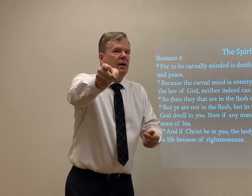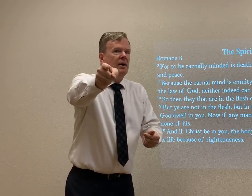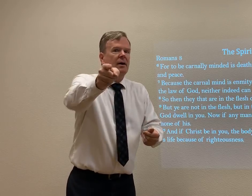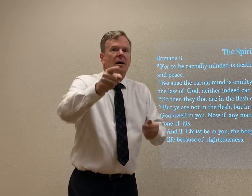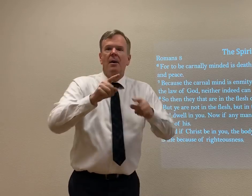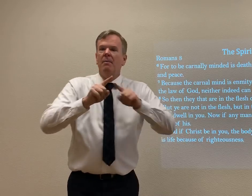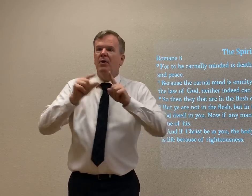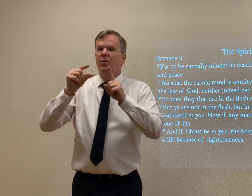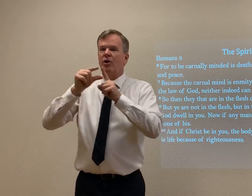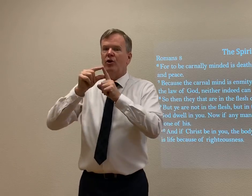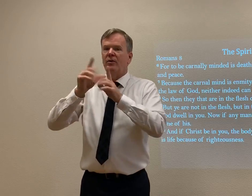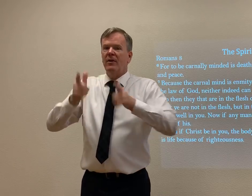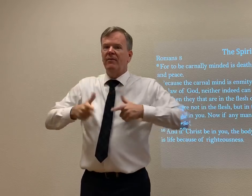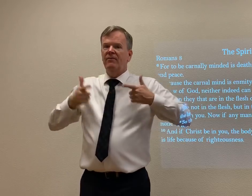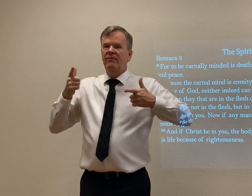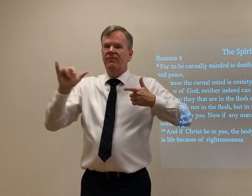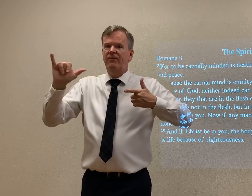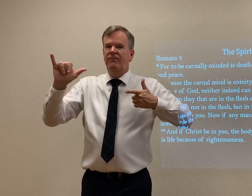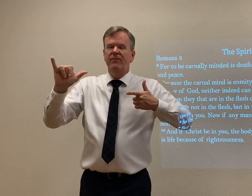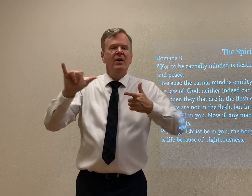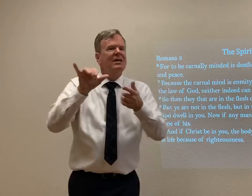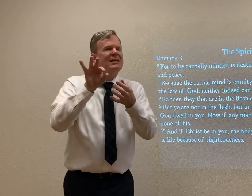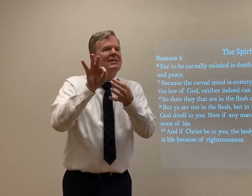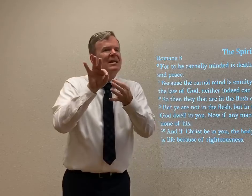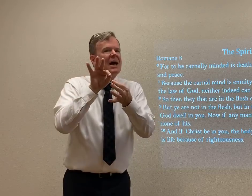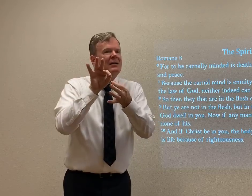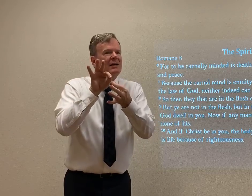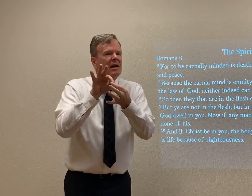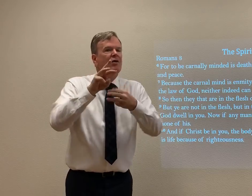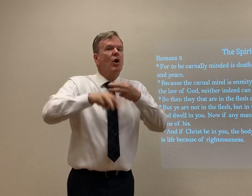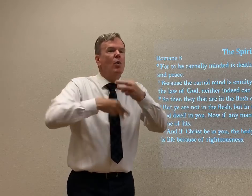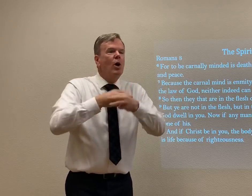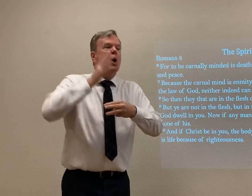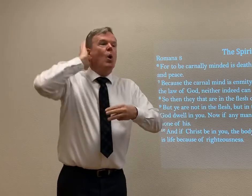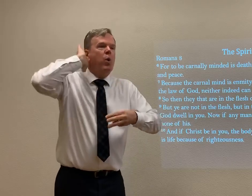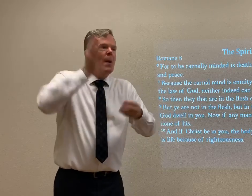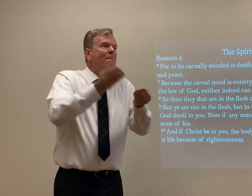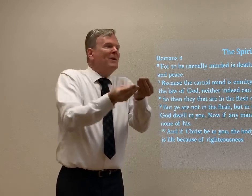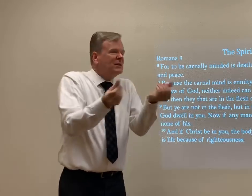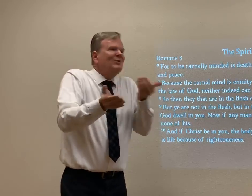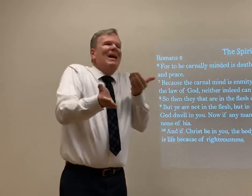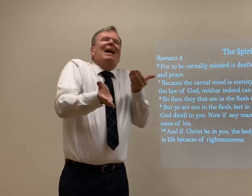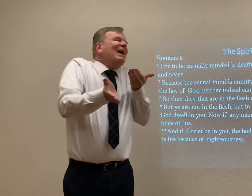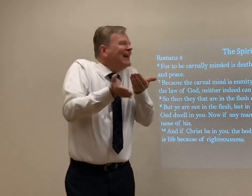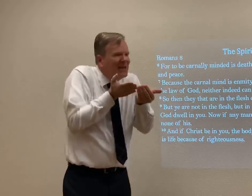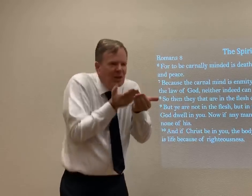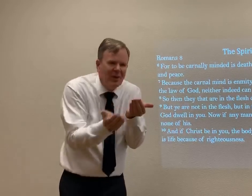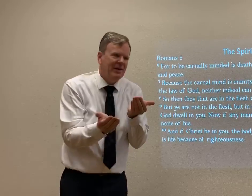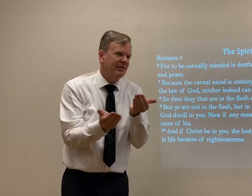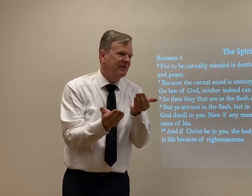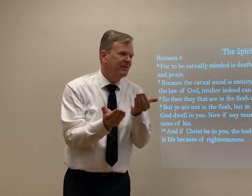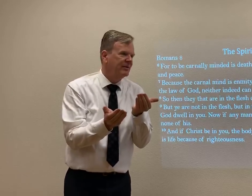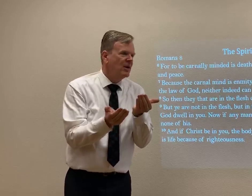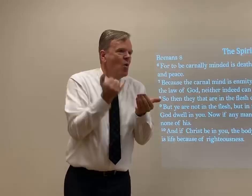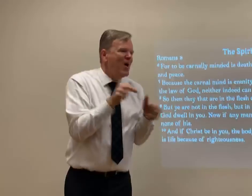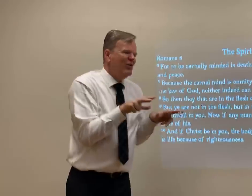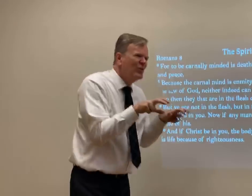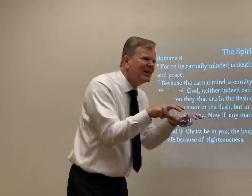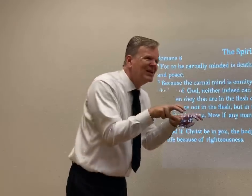anything according to the flesh and of this world, things will pass away, but God's word will live eternally, and that's what's important. Exactly. Because everything in this world will pass away.